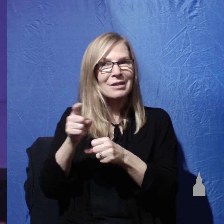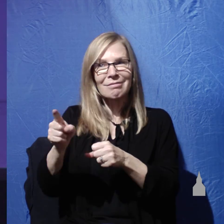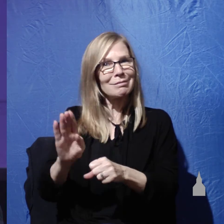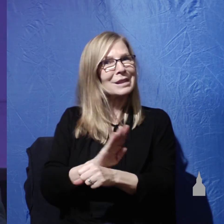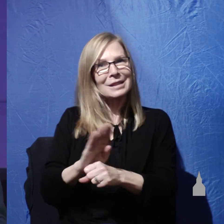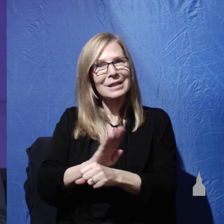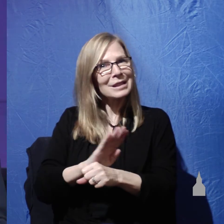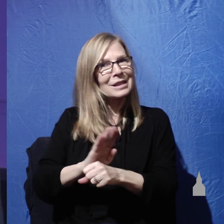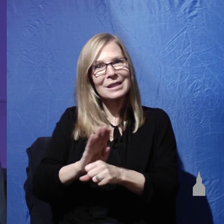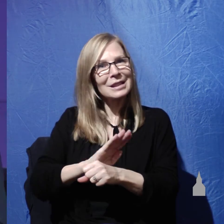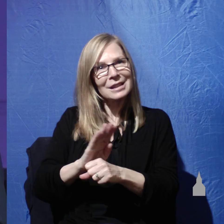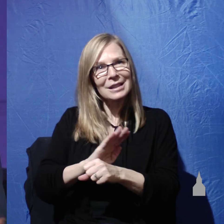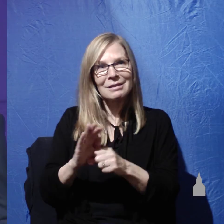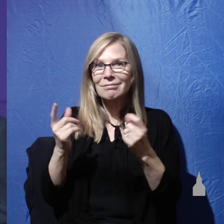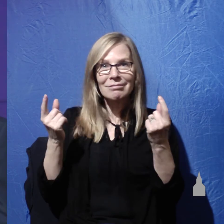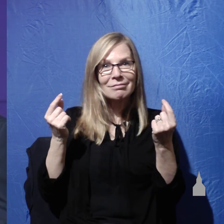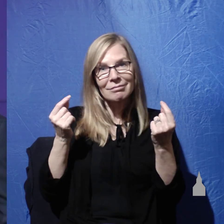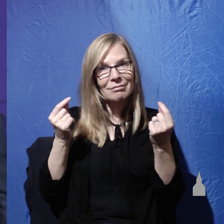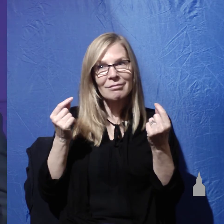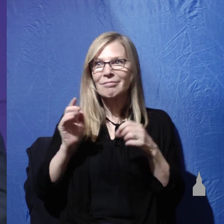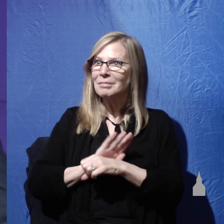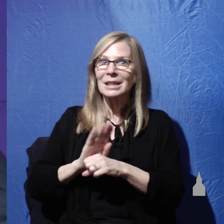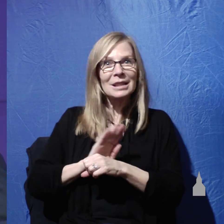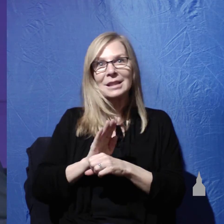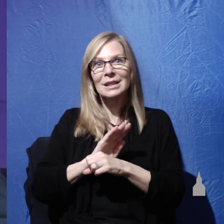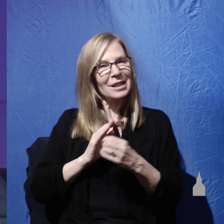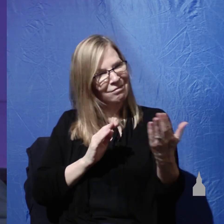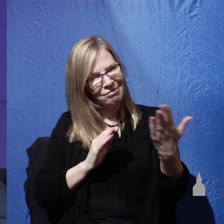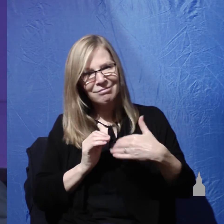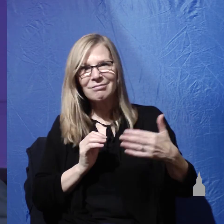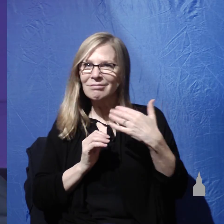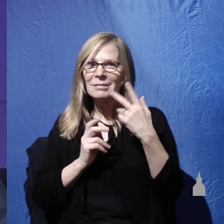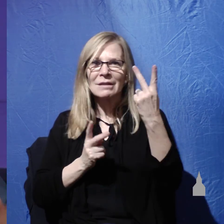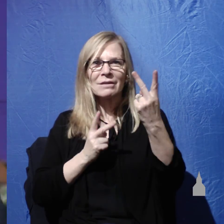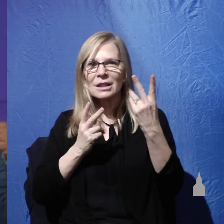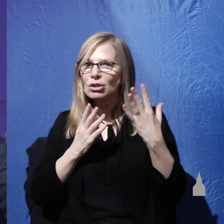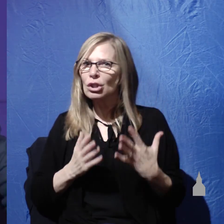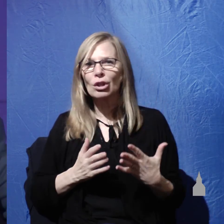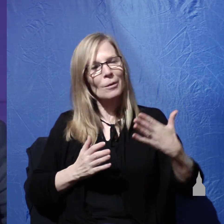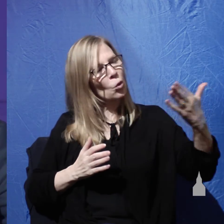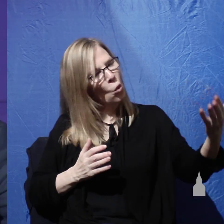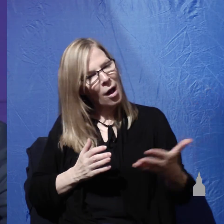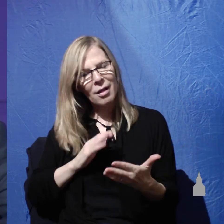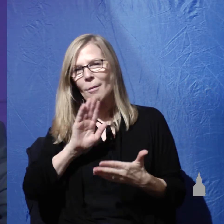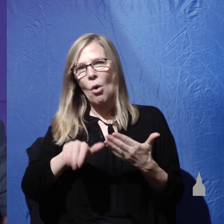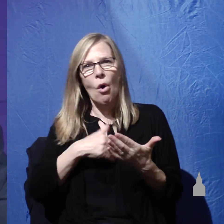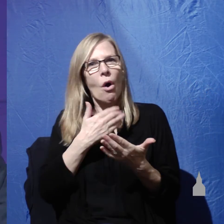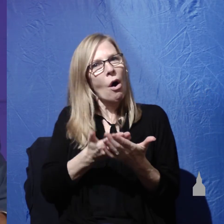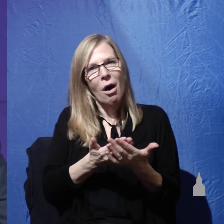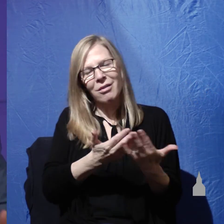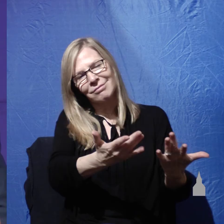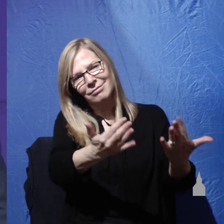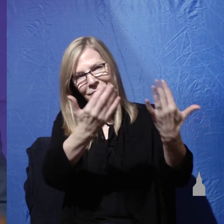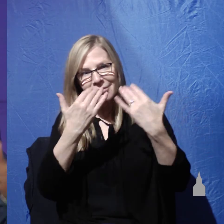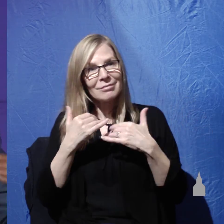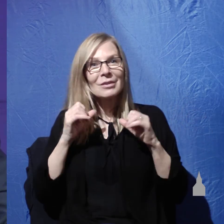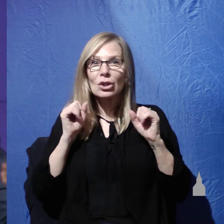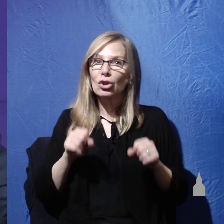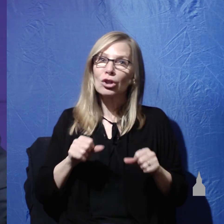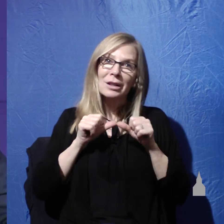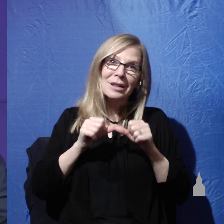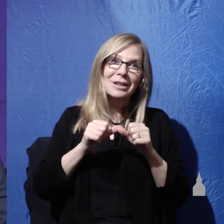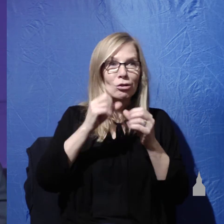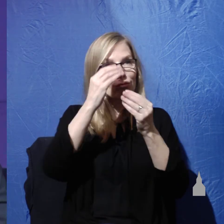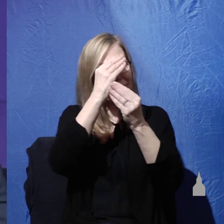was busy. Doing what? Well, one of the things he's busy doing is receiving visitors. He welcomed all, we read, so that he was able to